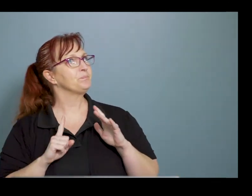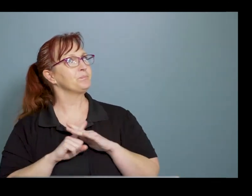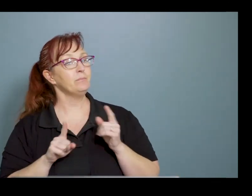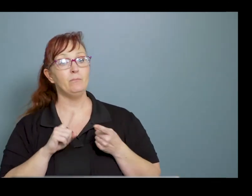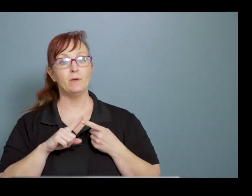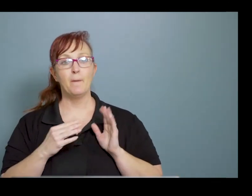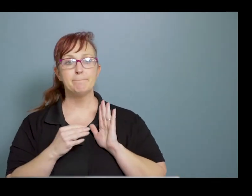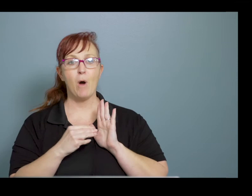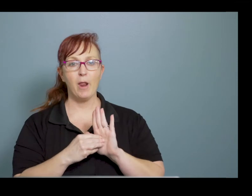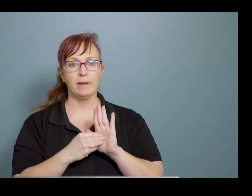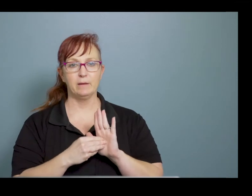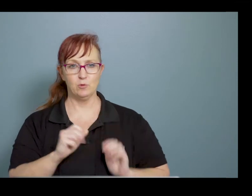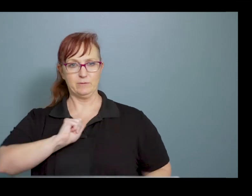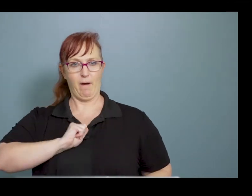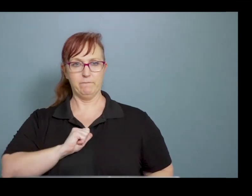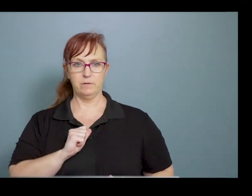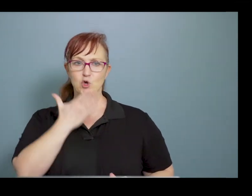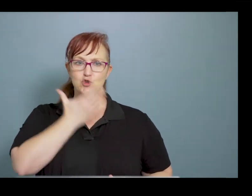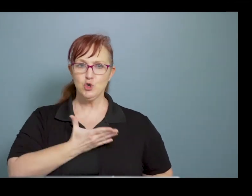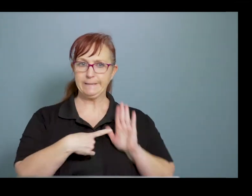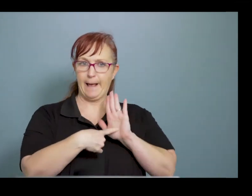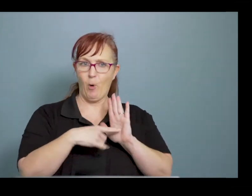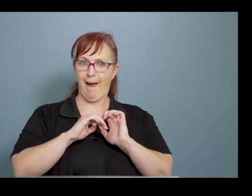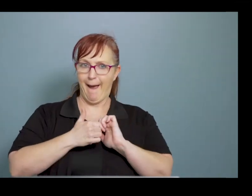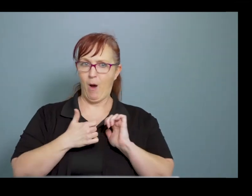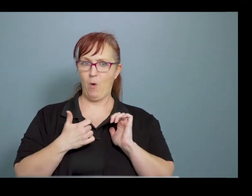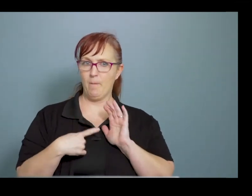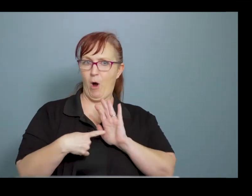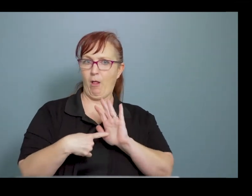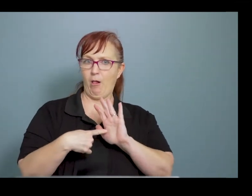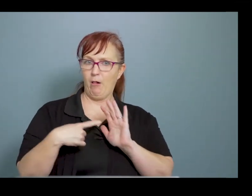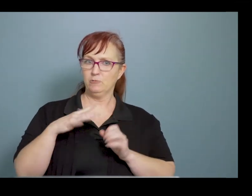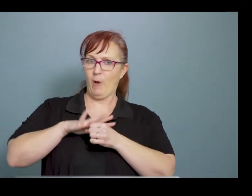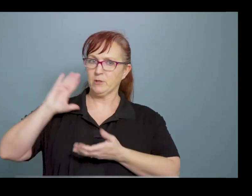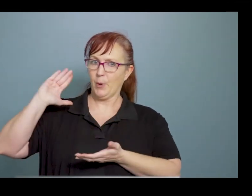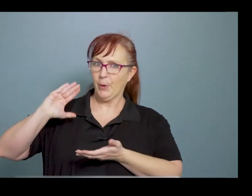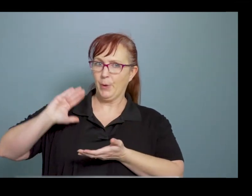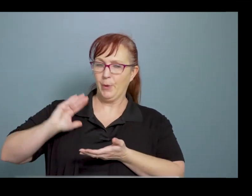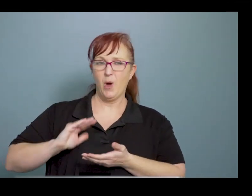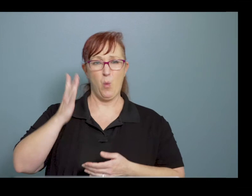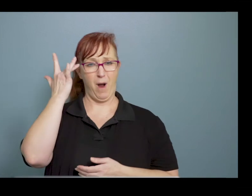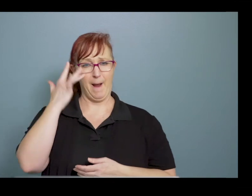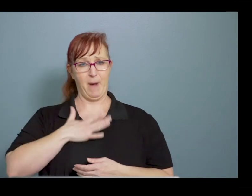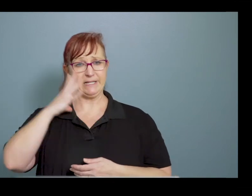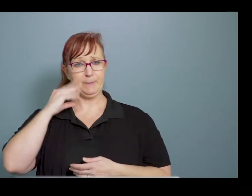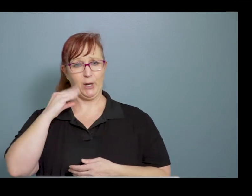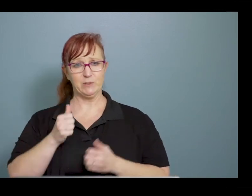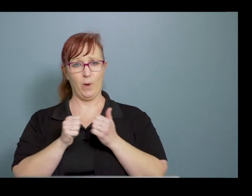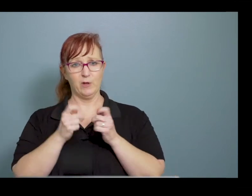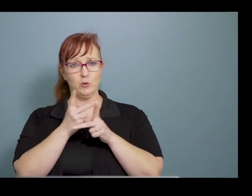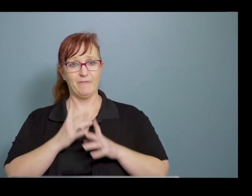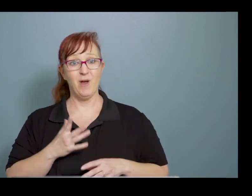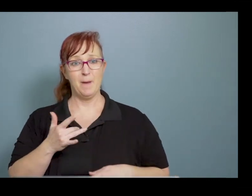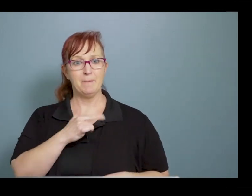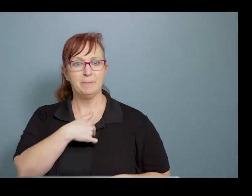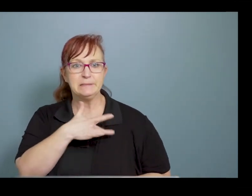is modeling. I think about my managers and supervisors in the past. If I'm getting emails at 10